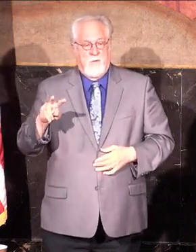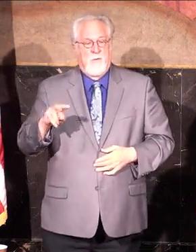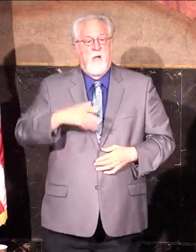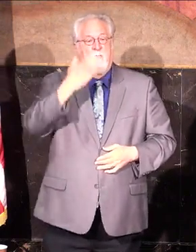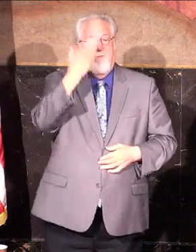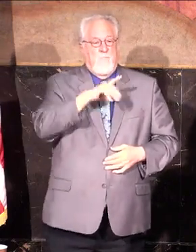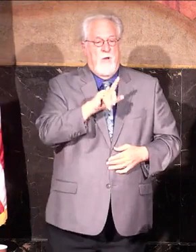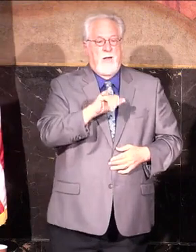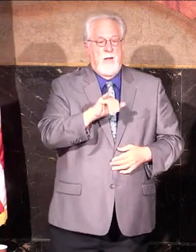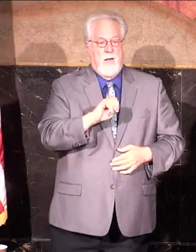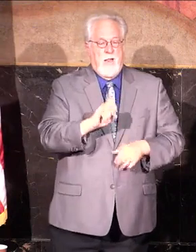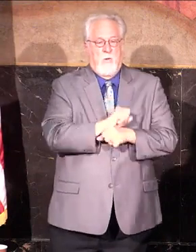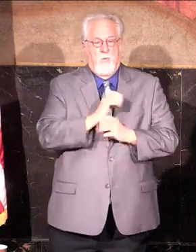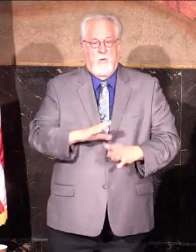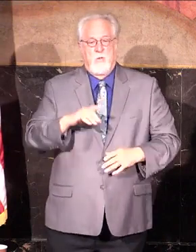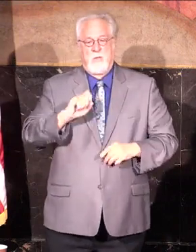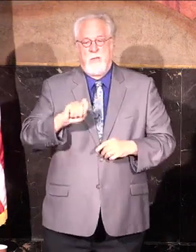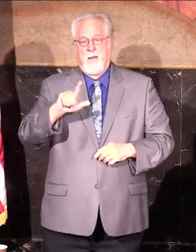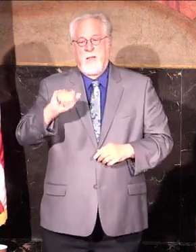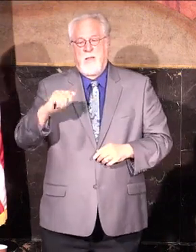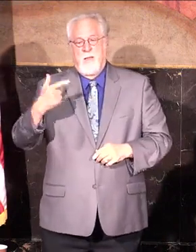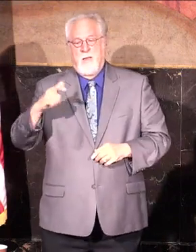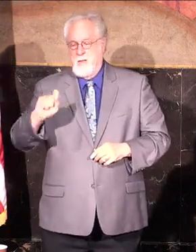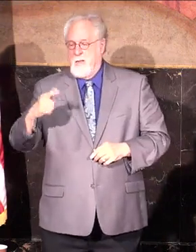frontlineworkers.la.gov to apply.